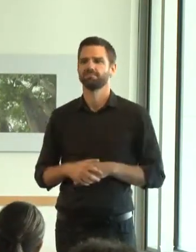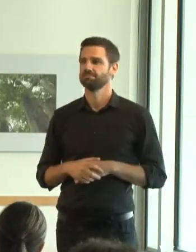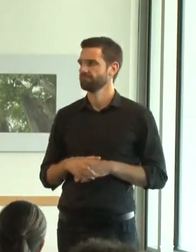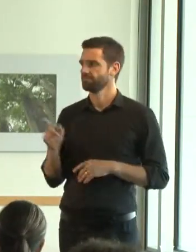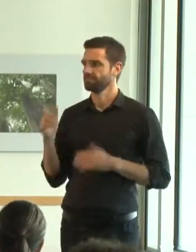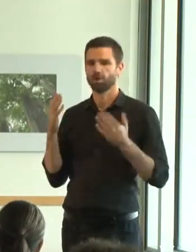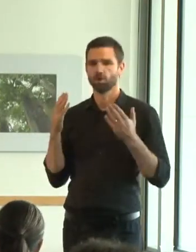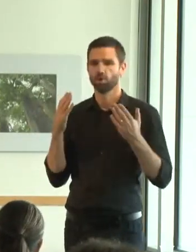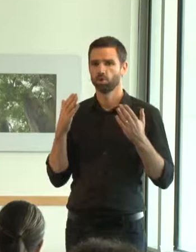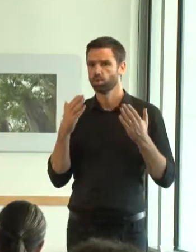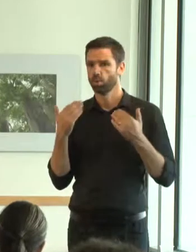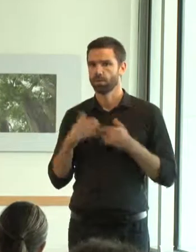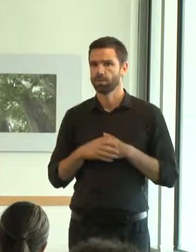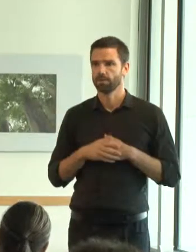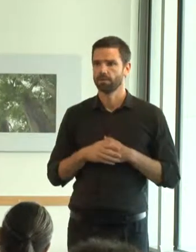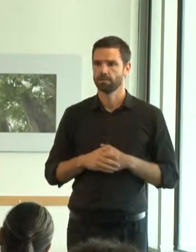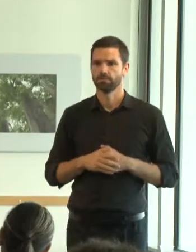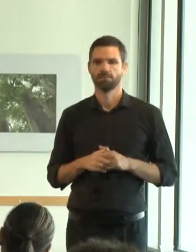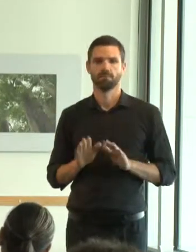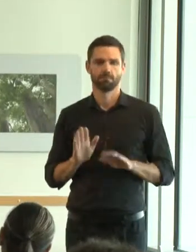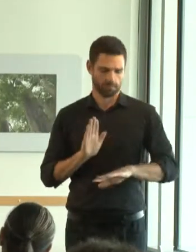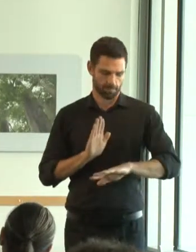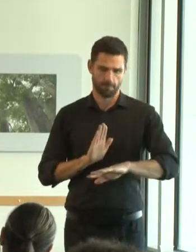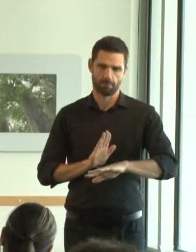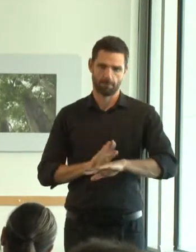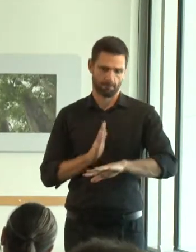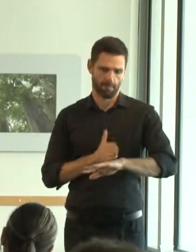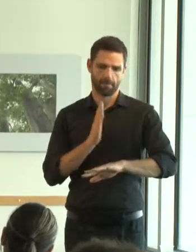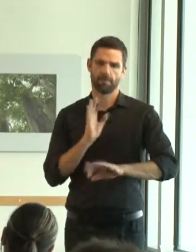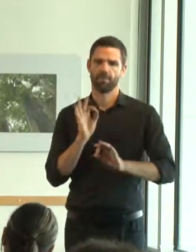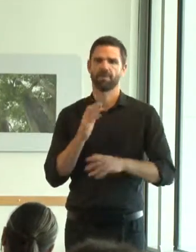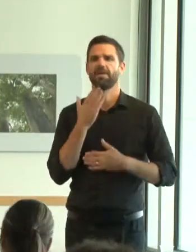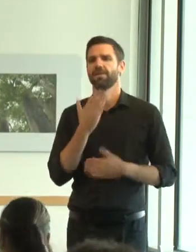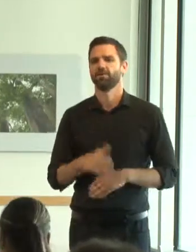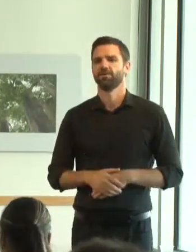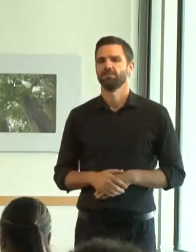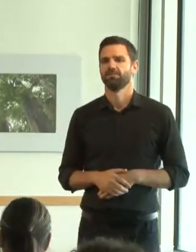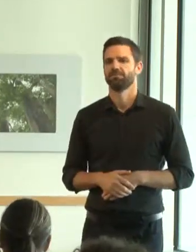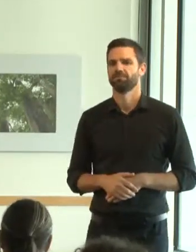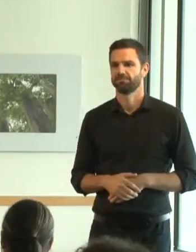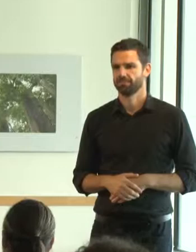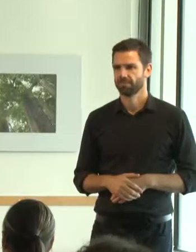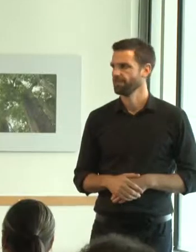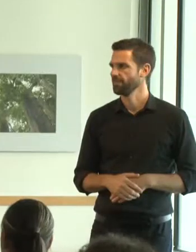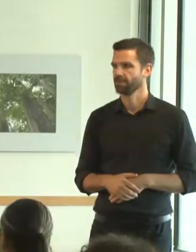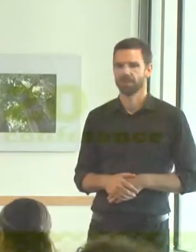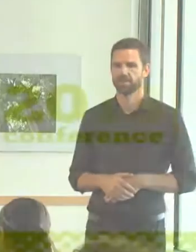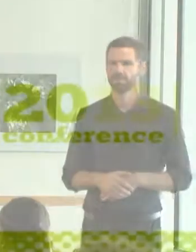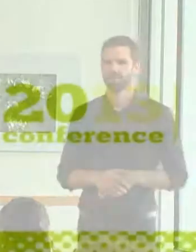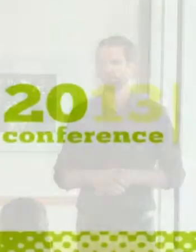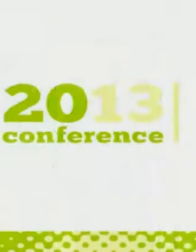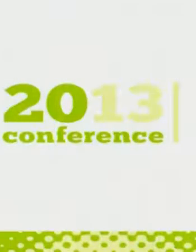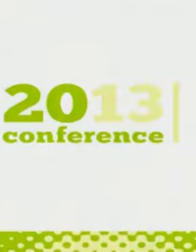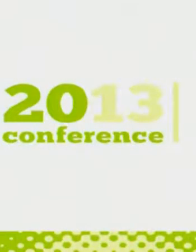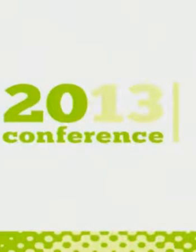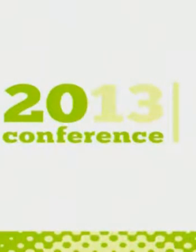Cool. And that about runs us to time, I think. So thank you, and we'll see you soon.